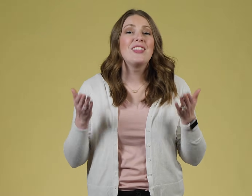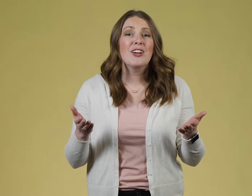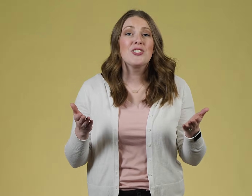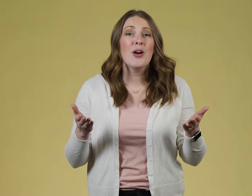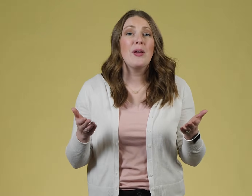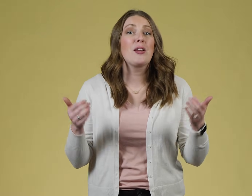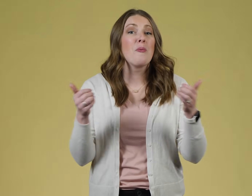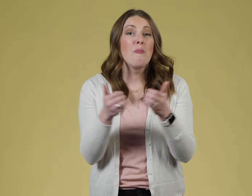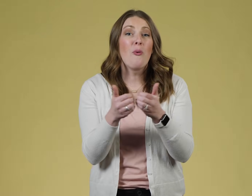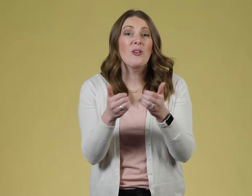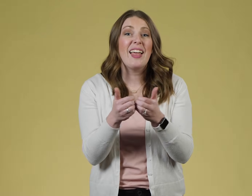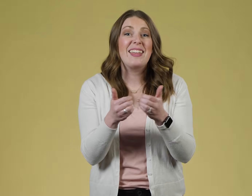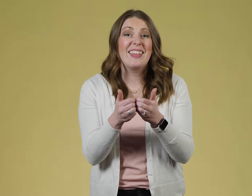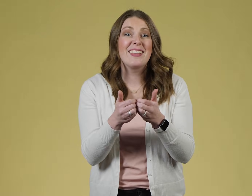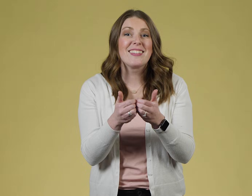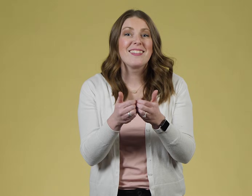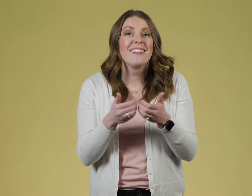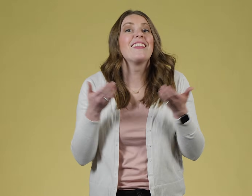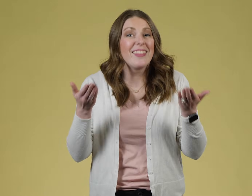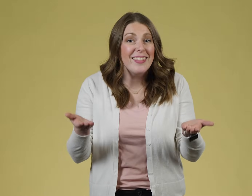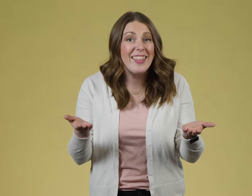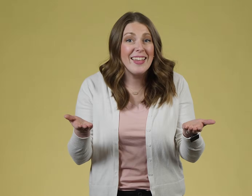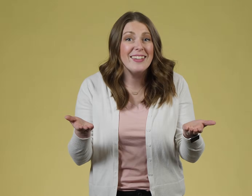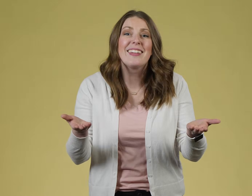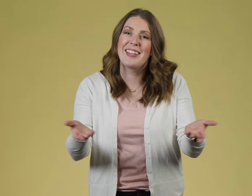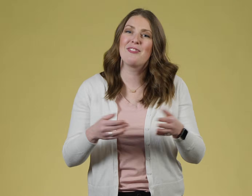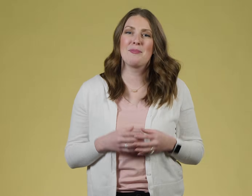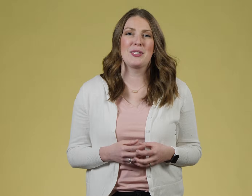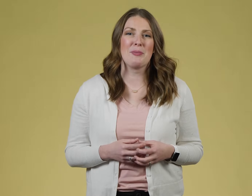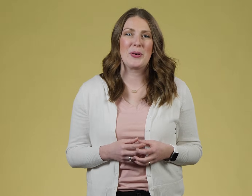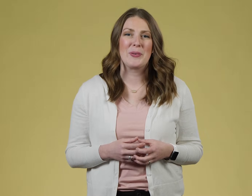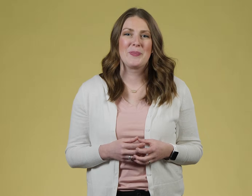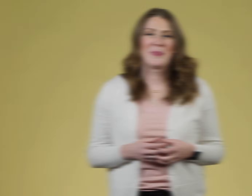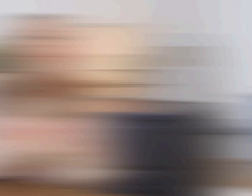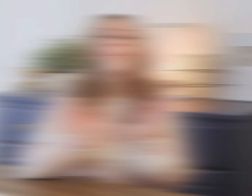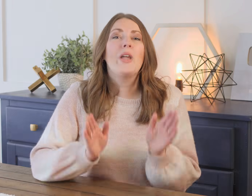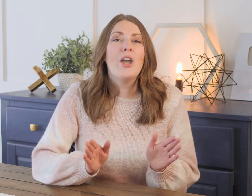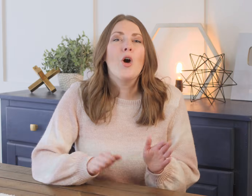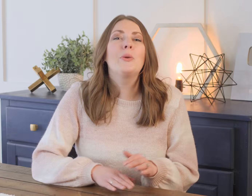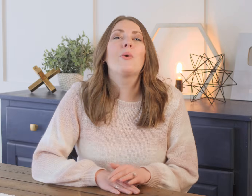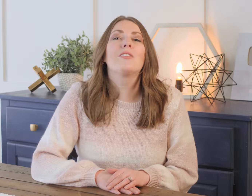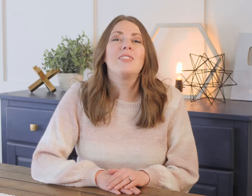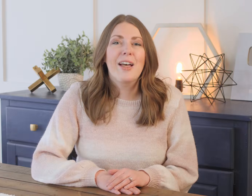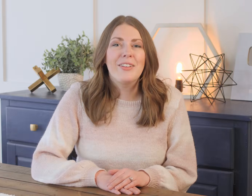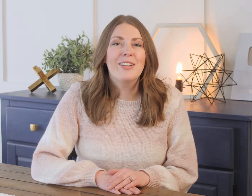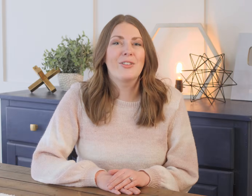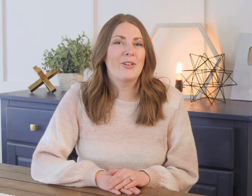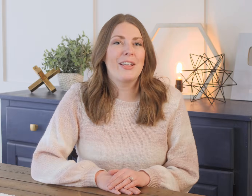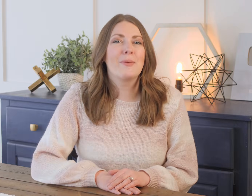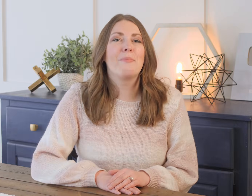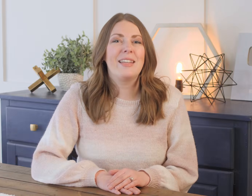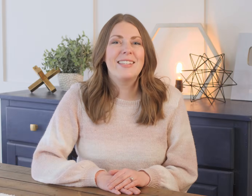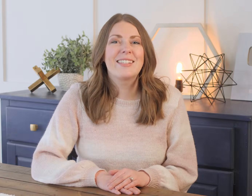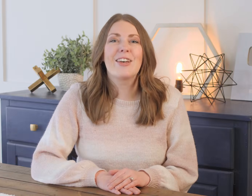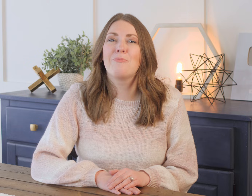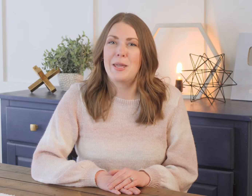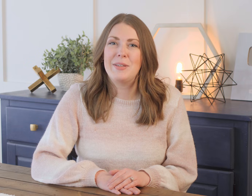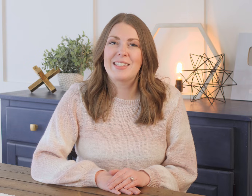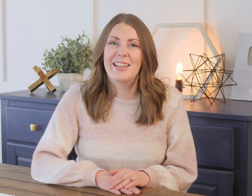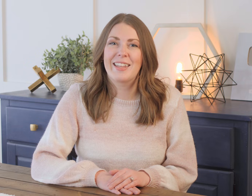they're showing more like this, then give them some more. We hope you are loving learning the basics of baby sign